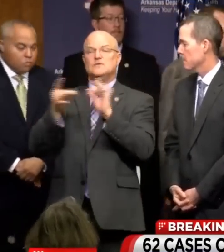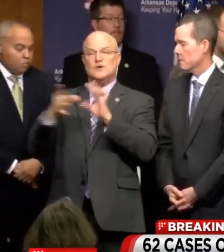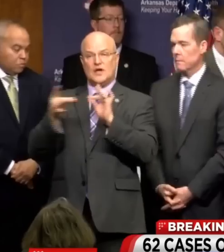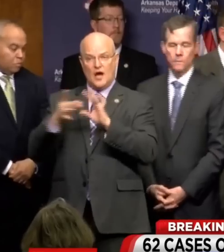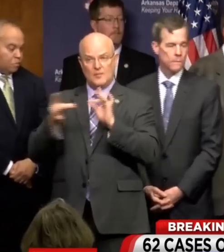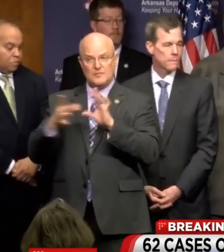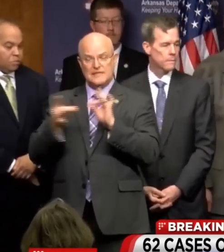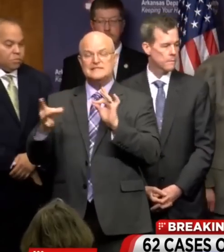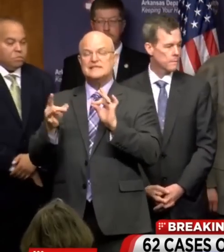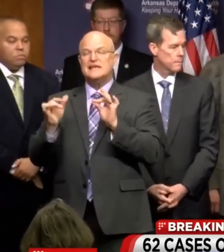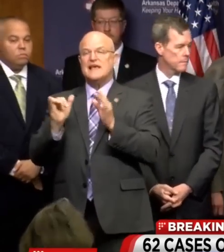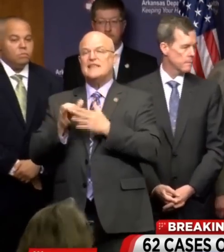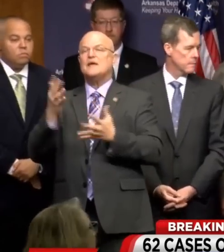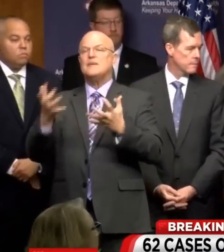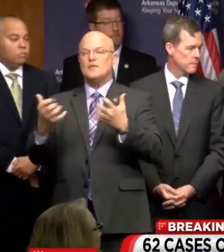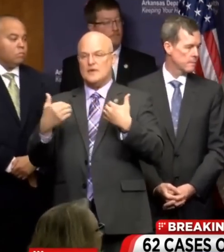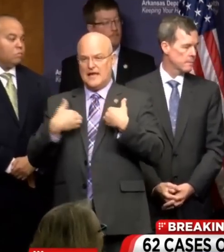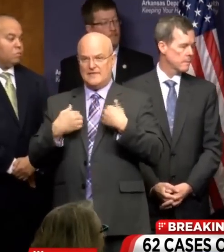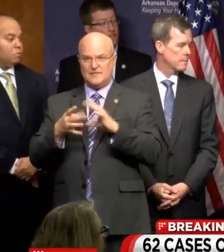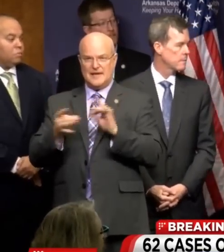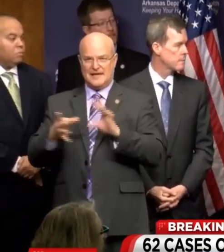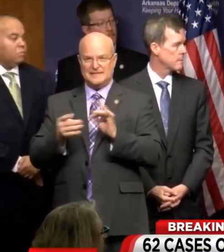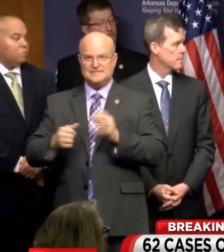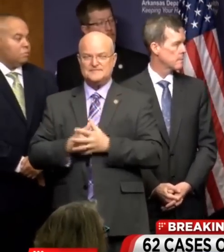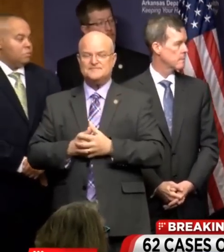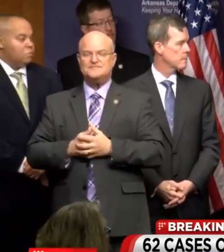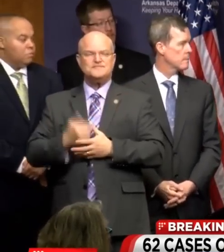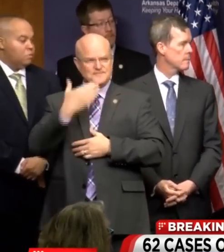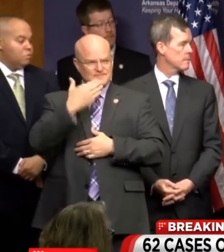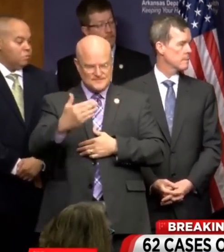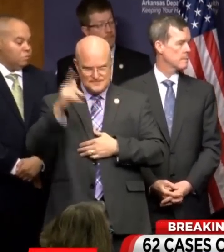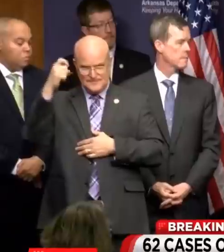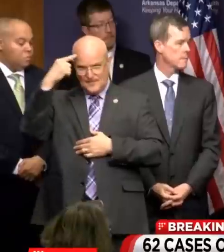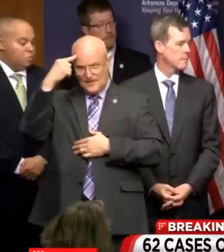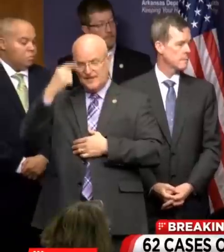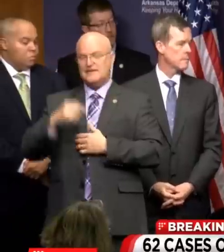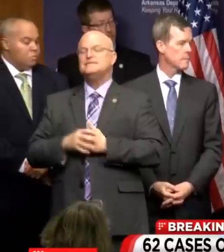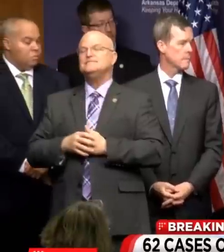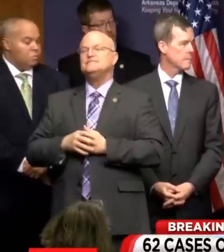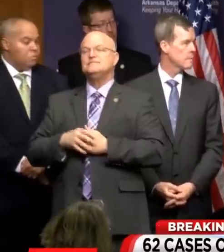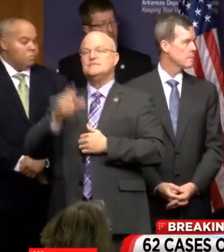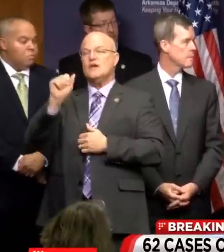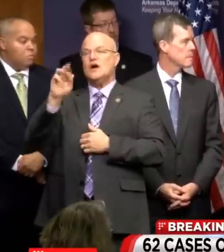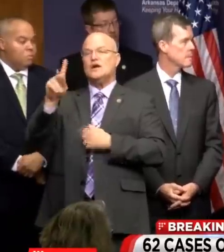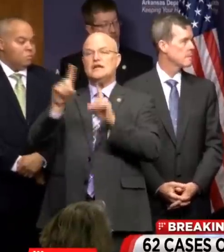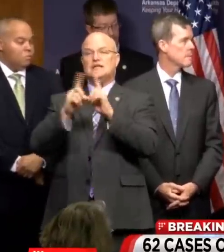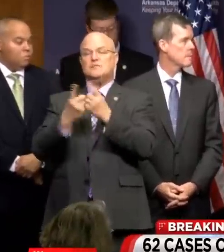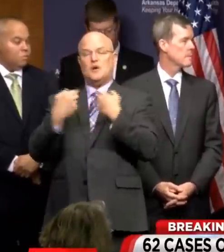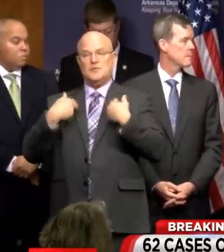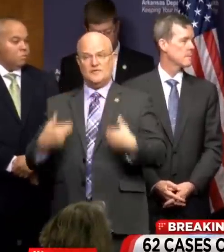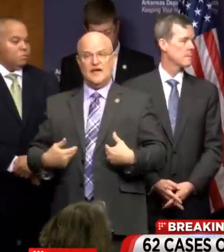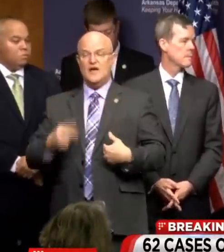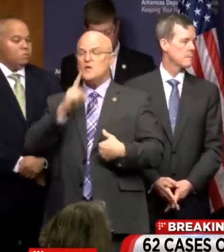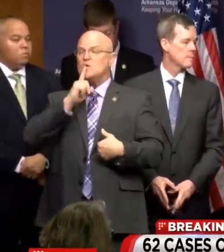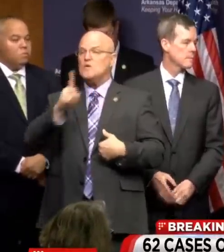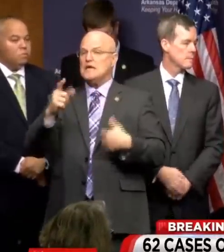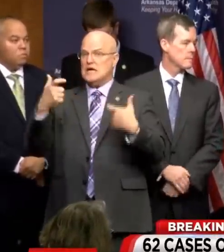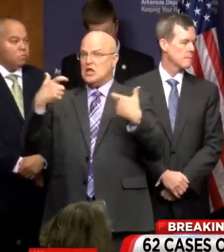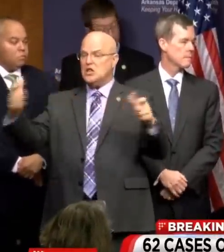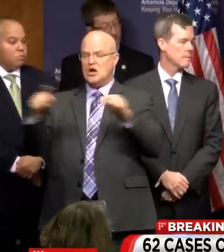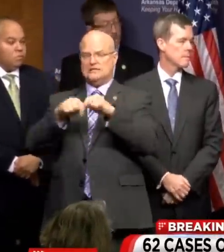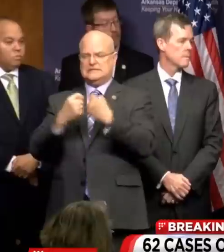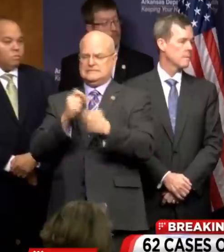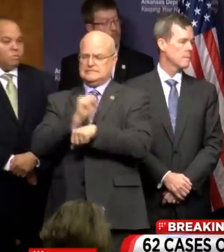that you might want to have them make. Very good. Thank you, Governor. The Arkansas Department of Health has really got a large